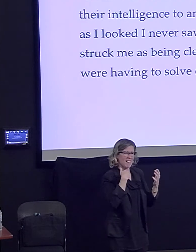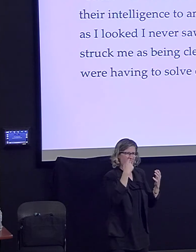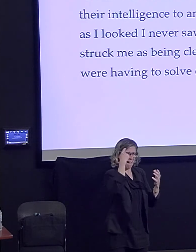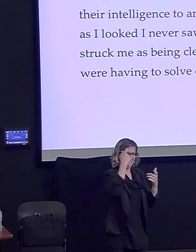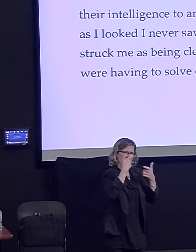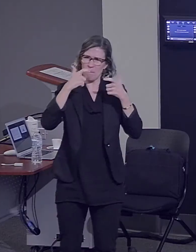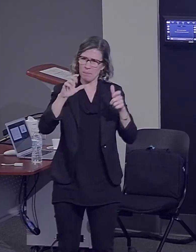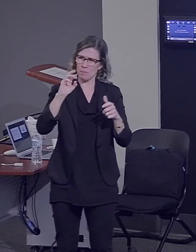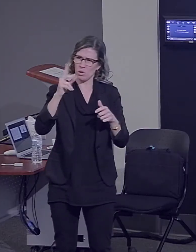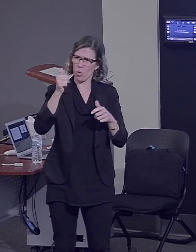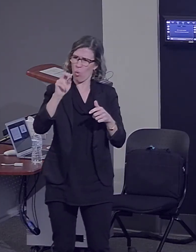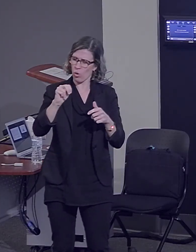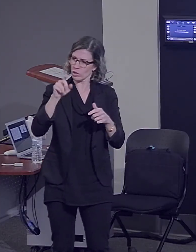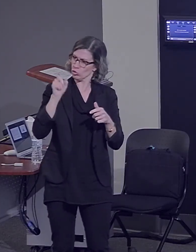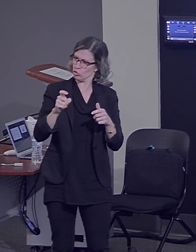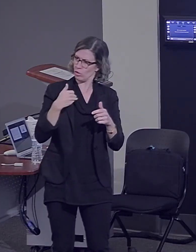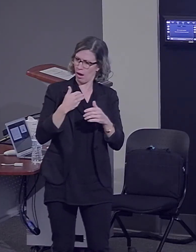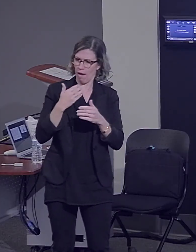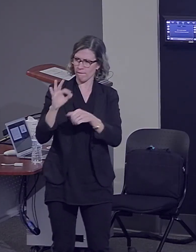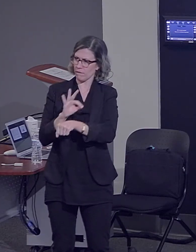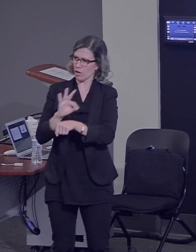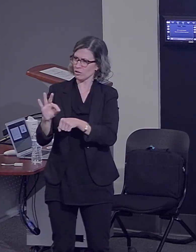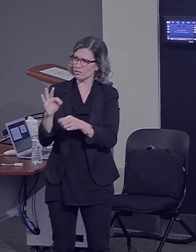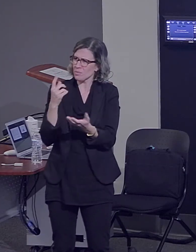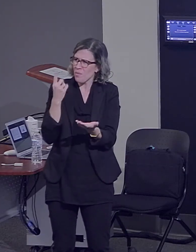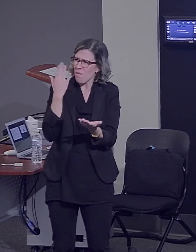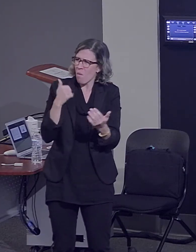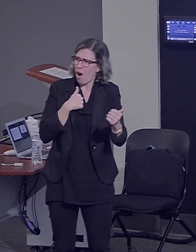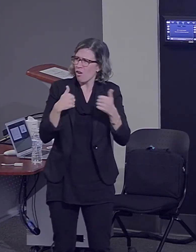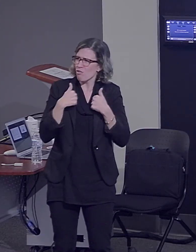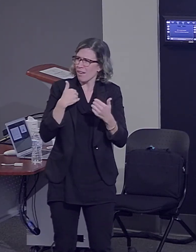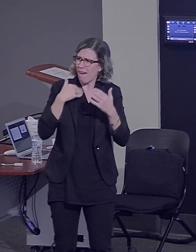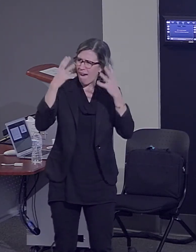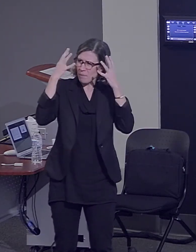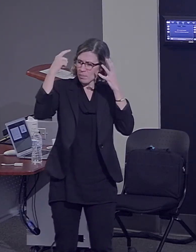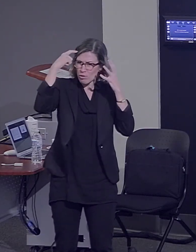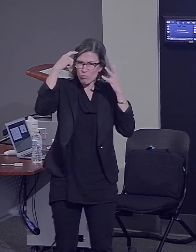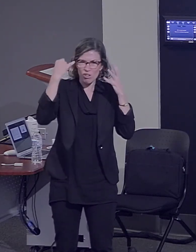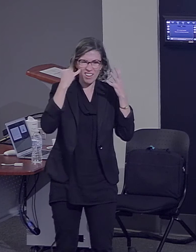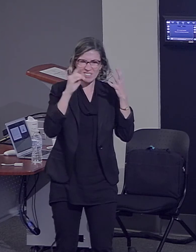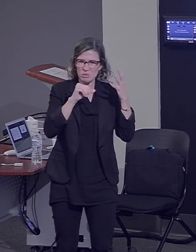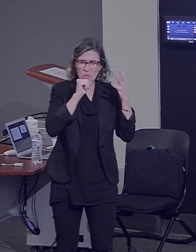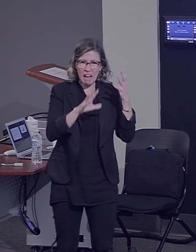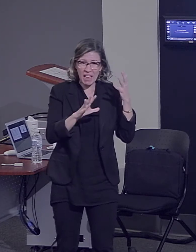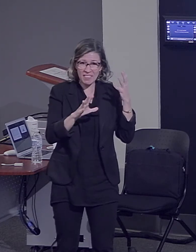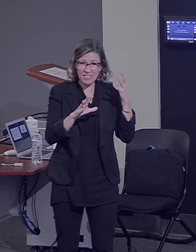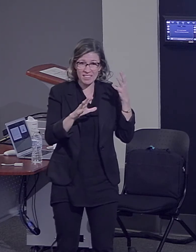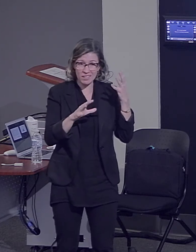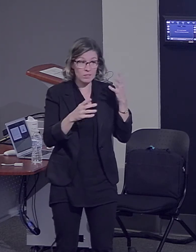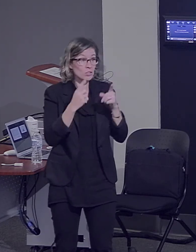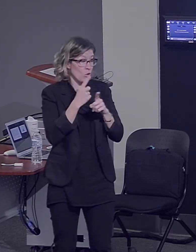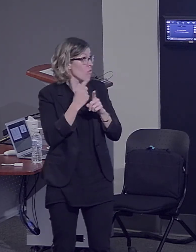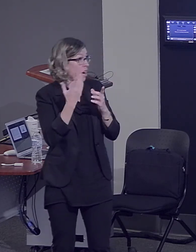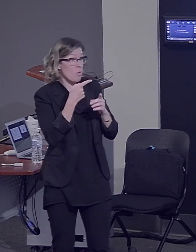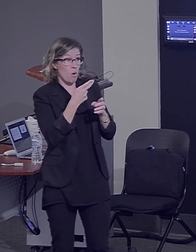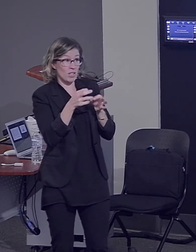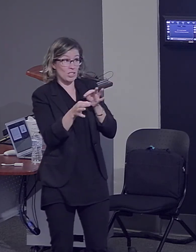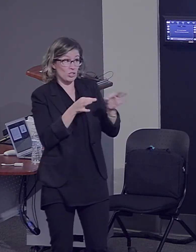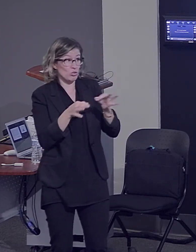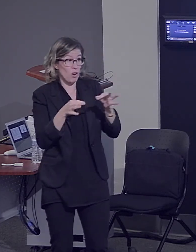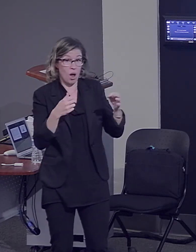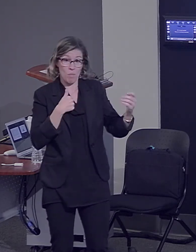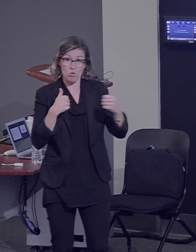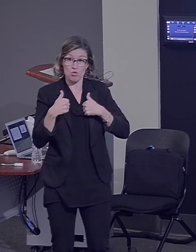function. Why gorilla have a big brain if they don't do anything? And he's right. What he described is